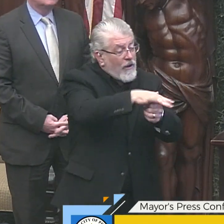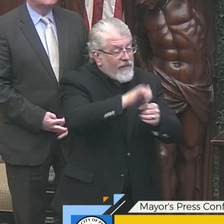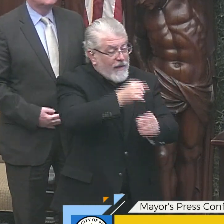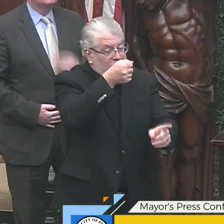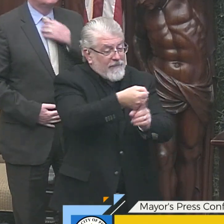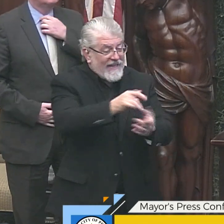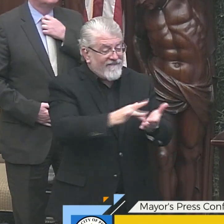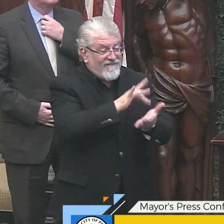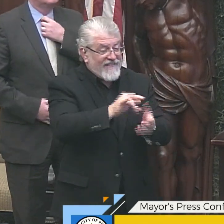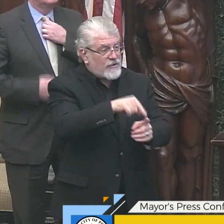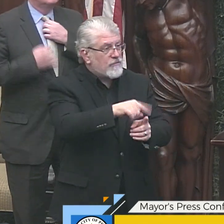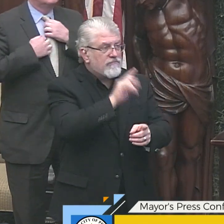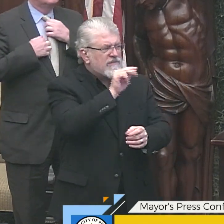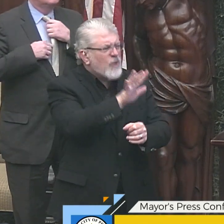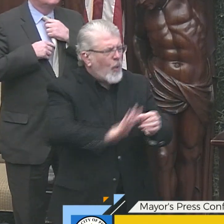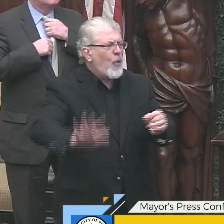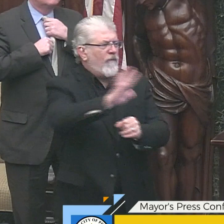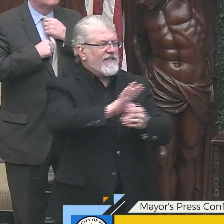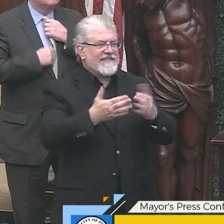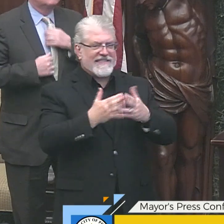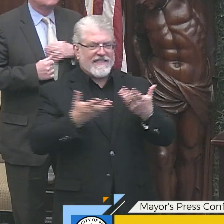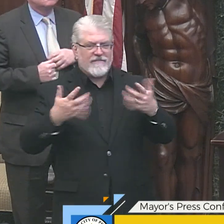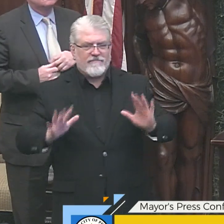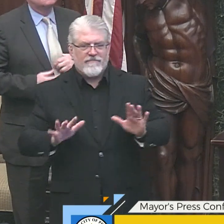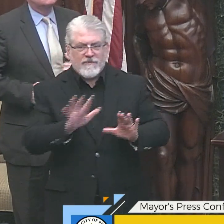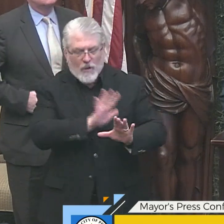region, all over the country, all over the world.